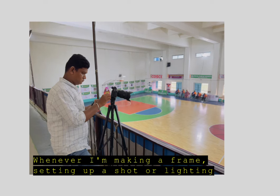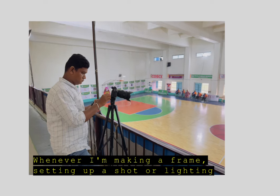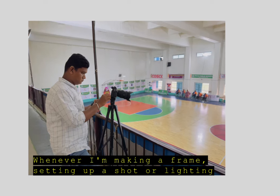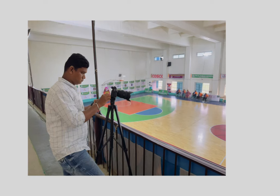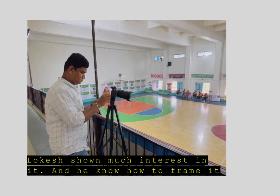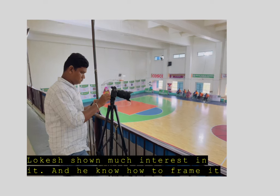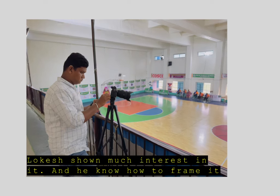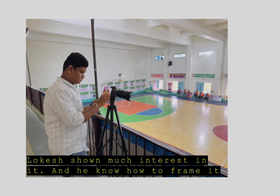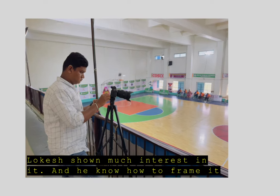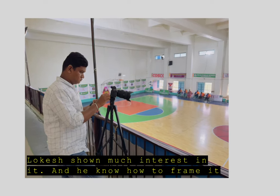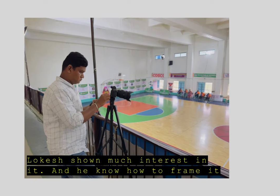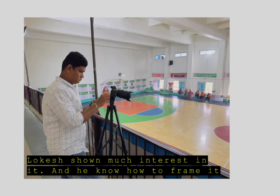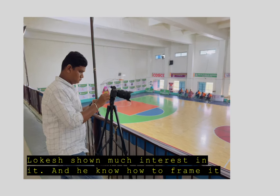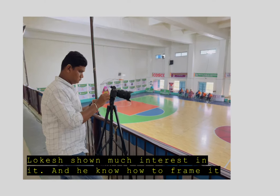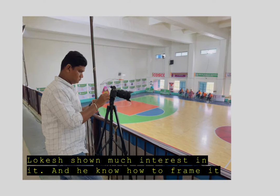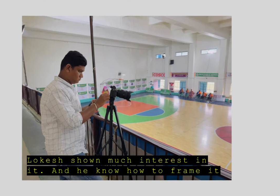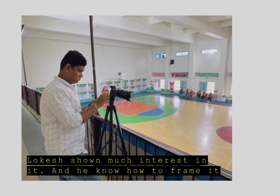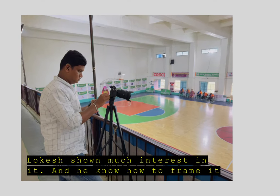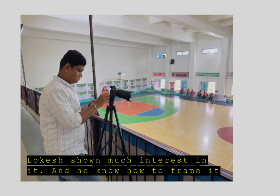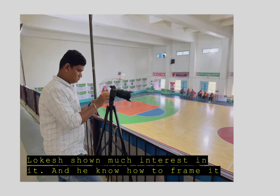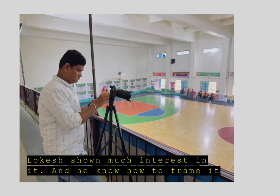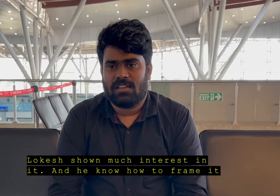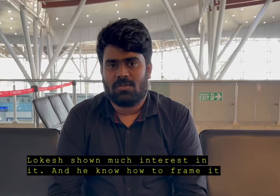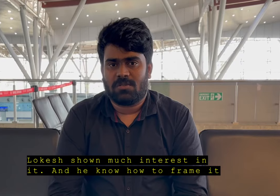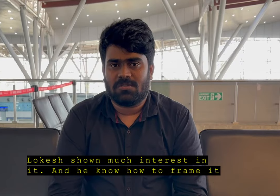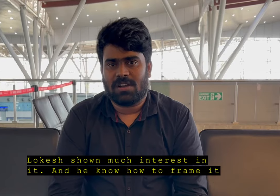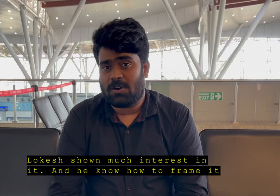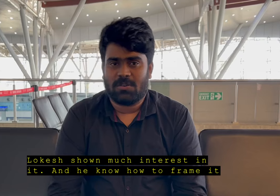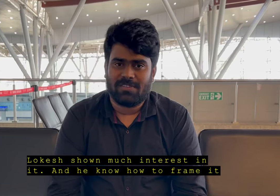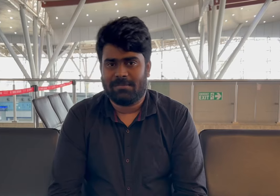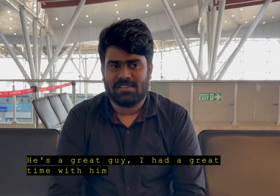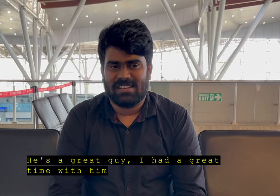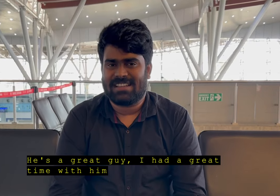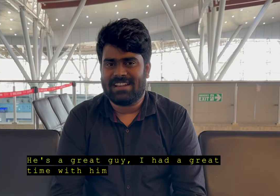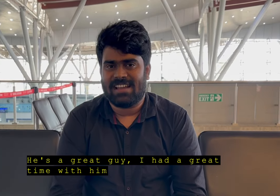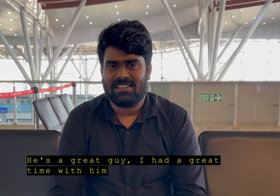so he's shown much of interest in it, and he know how to frame it. He's a great guy, so